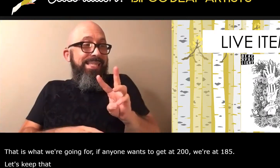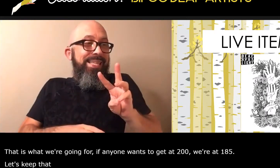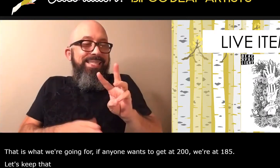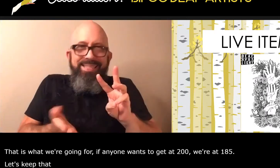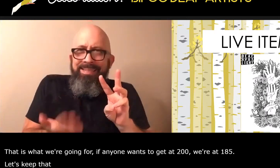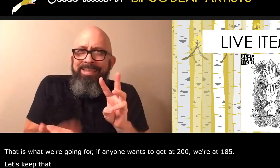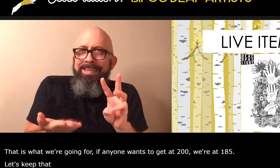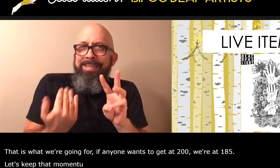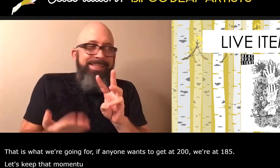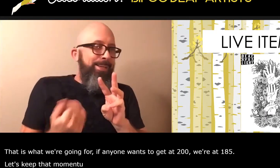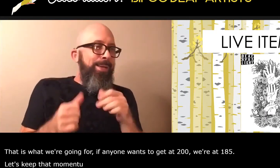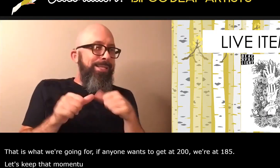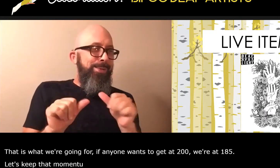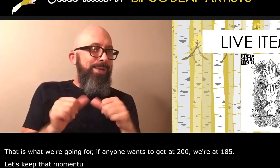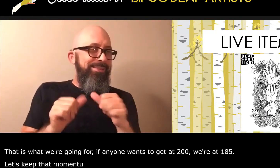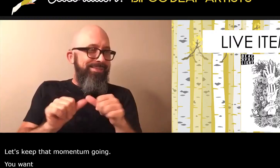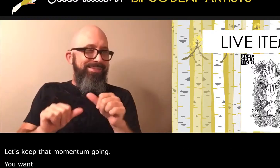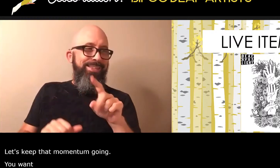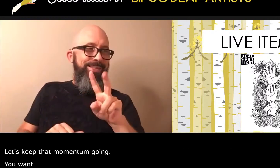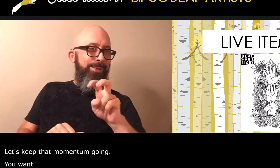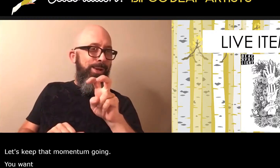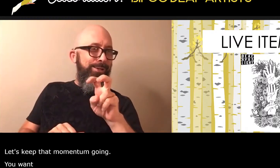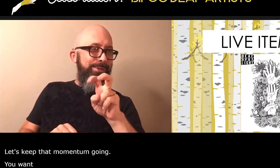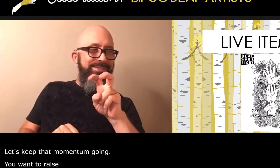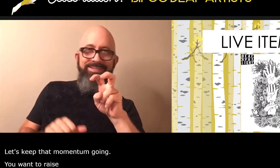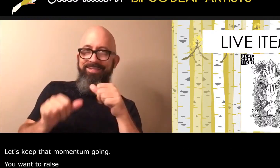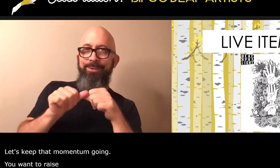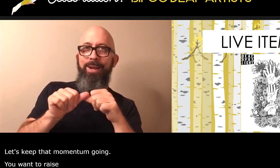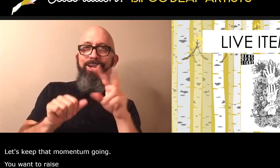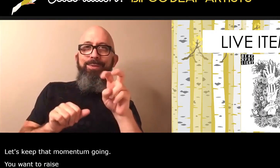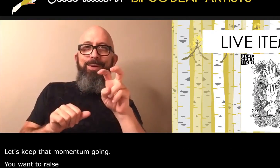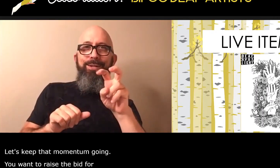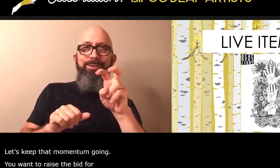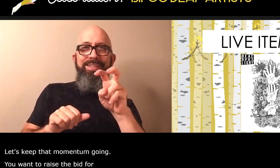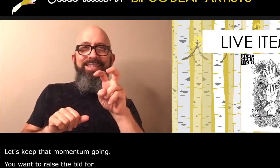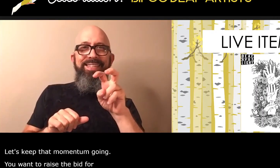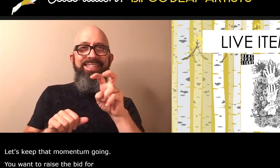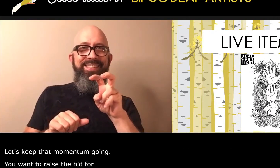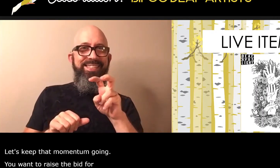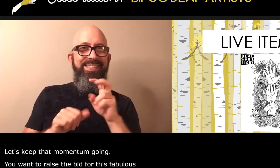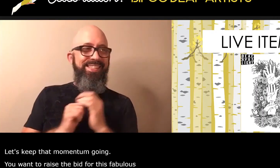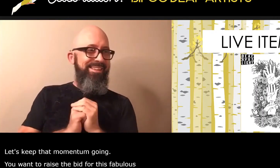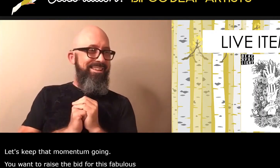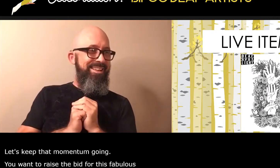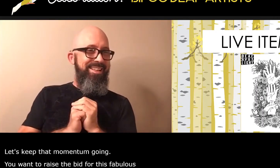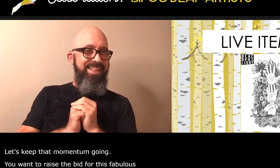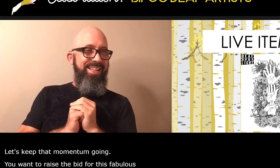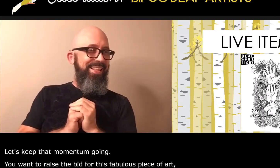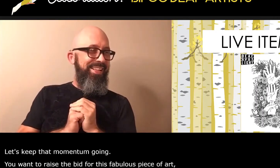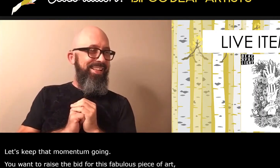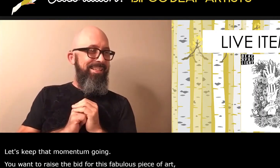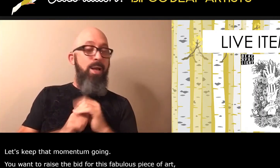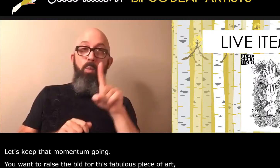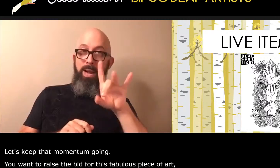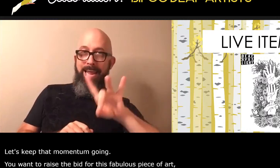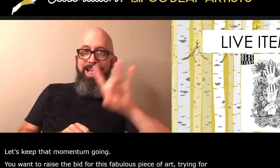Do you want to raise the bid for this fabulous piece of art, trying for $200?